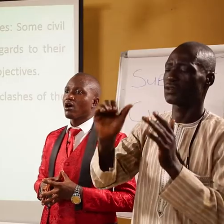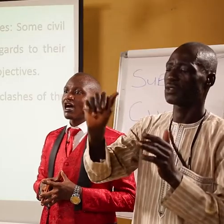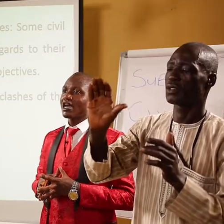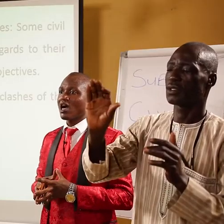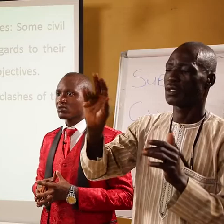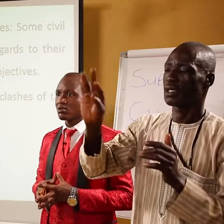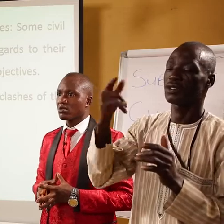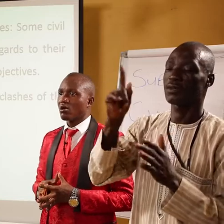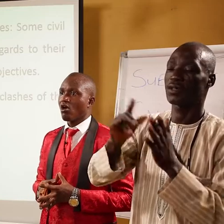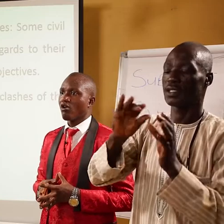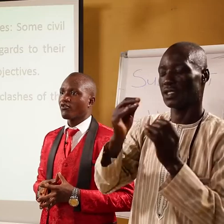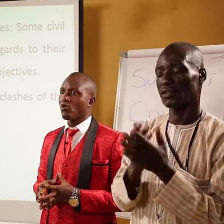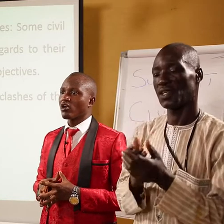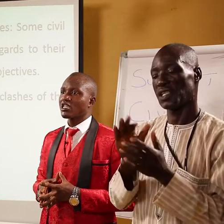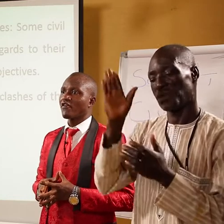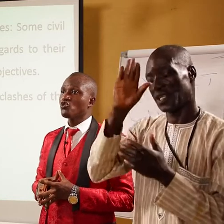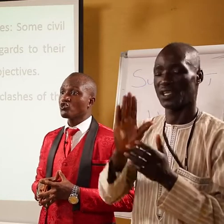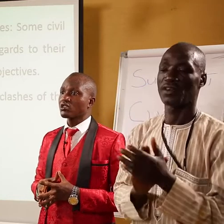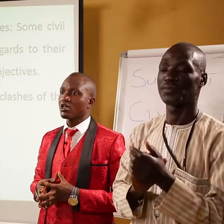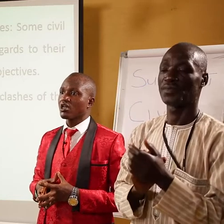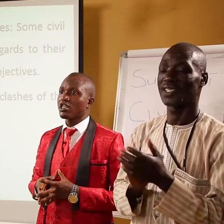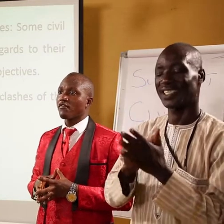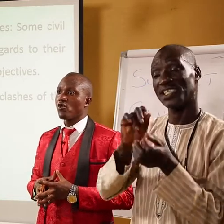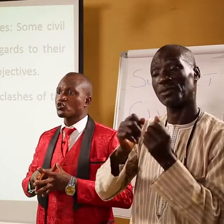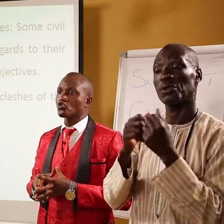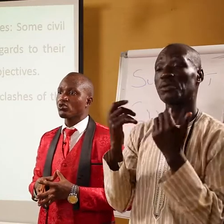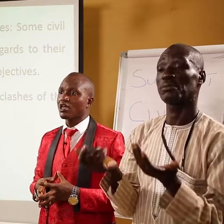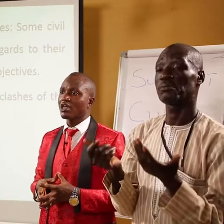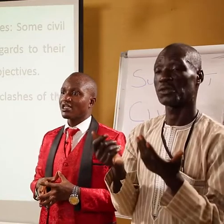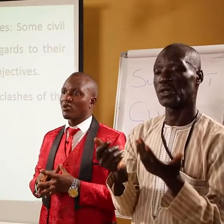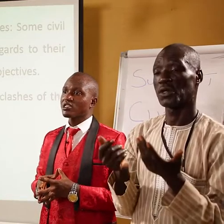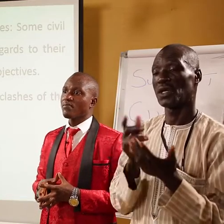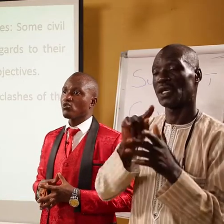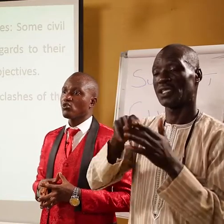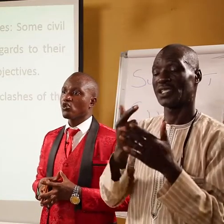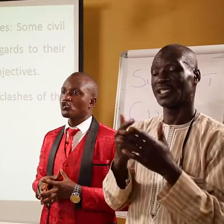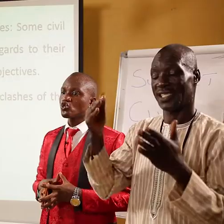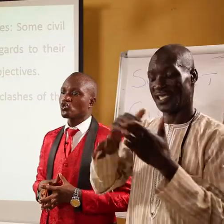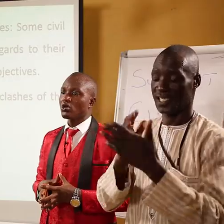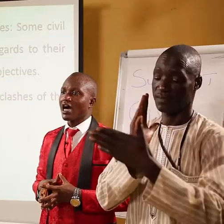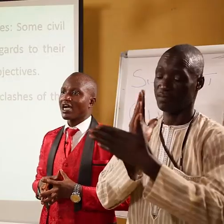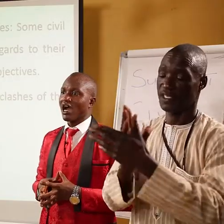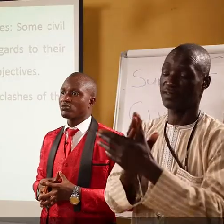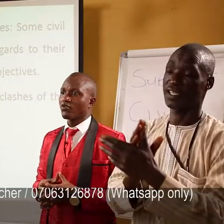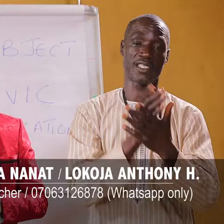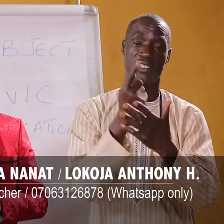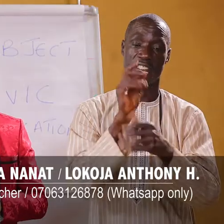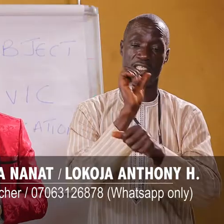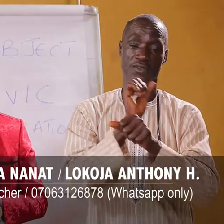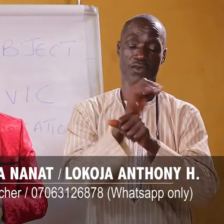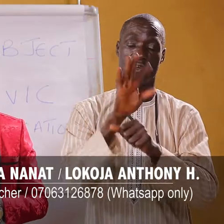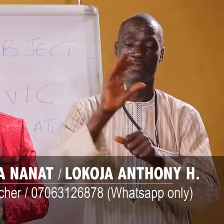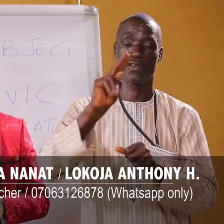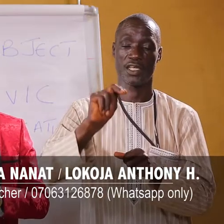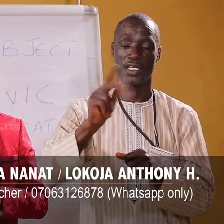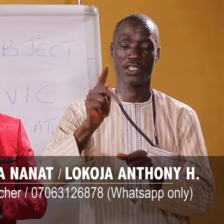for an account of what they have used their funds to do, they are not able to account for such